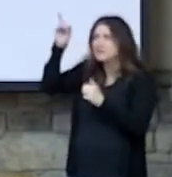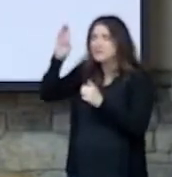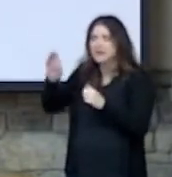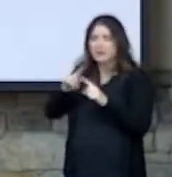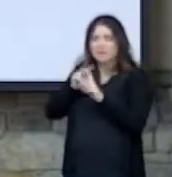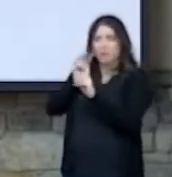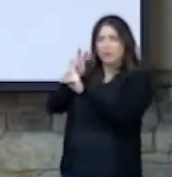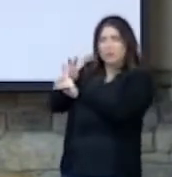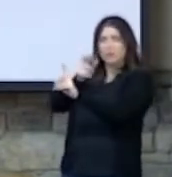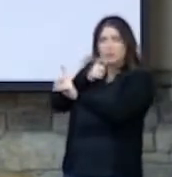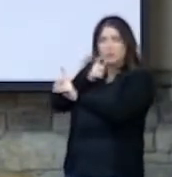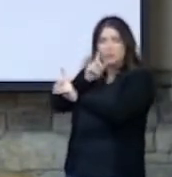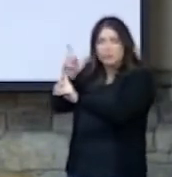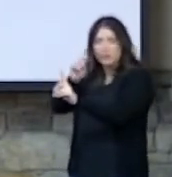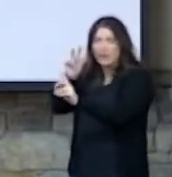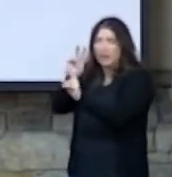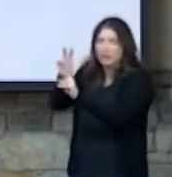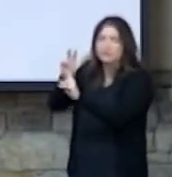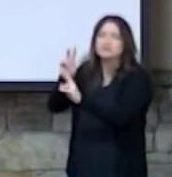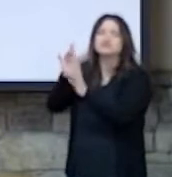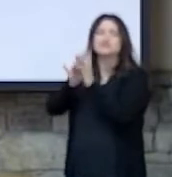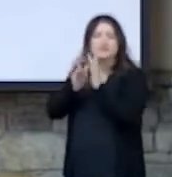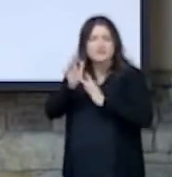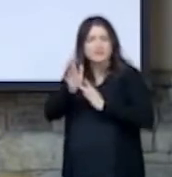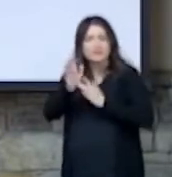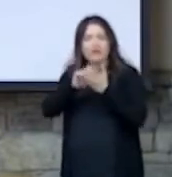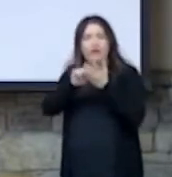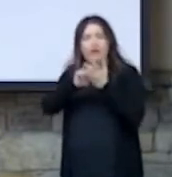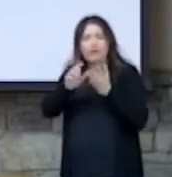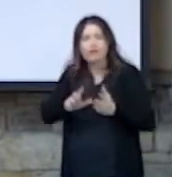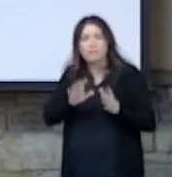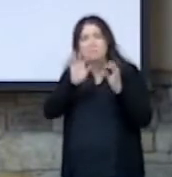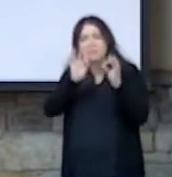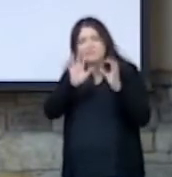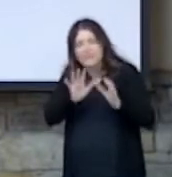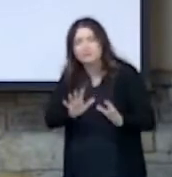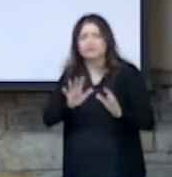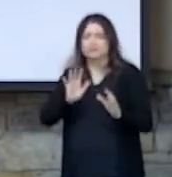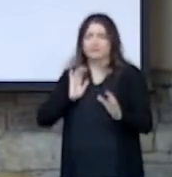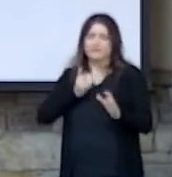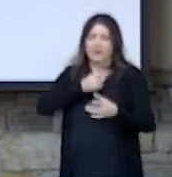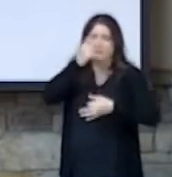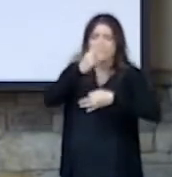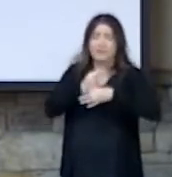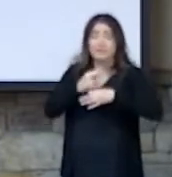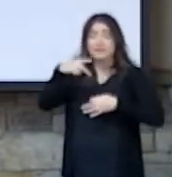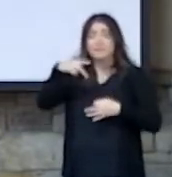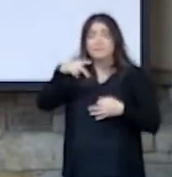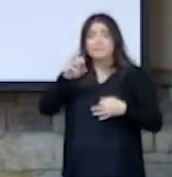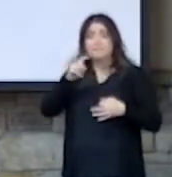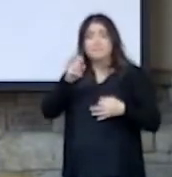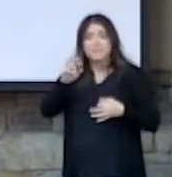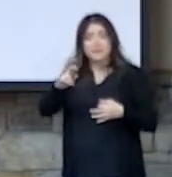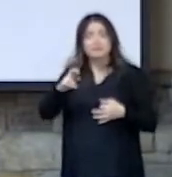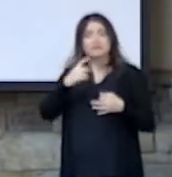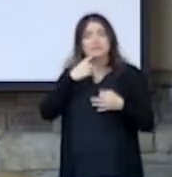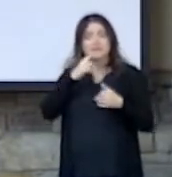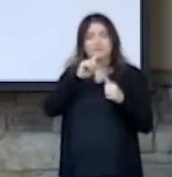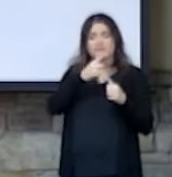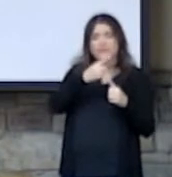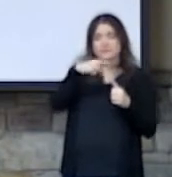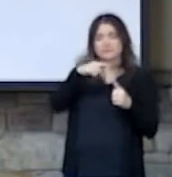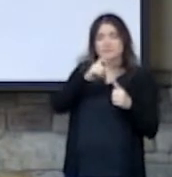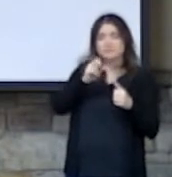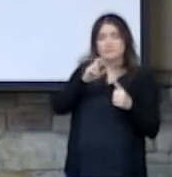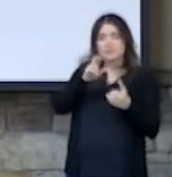Jesus, the author and perfecter of our faith. Peter would tell us in 1 Peter chapter 2 and verse 21